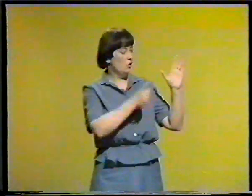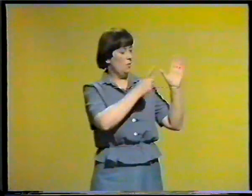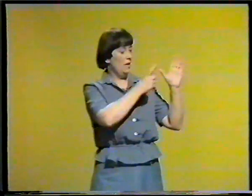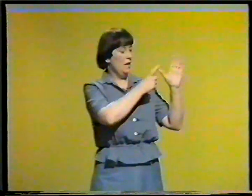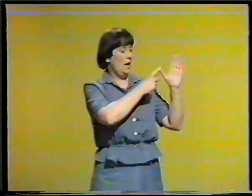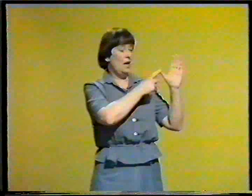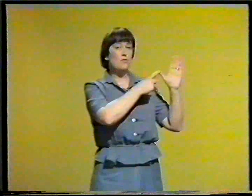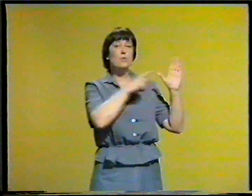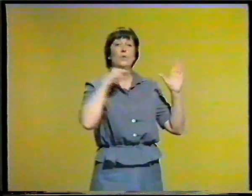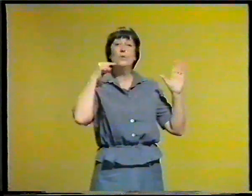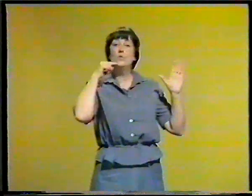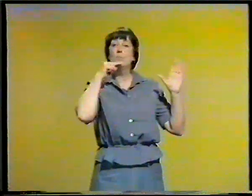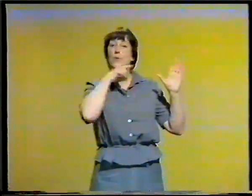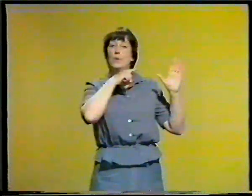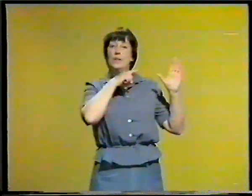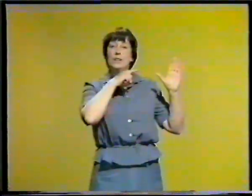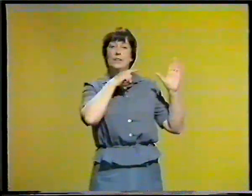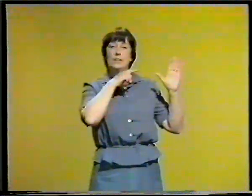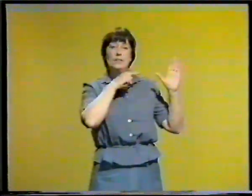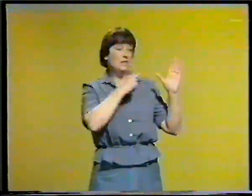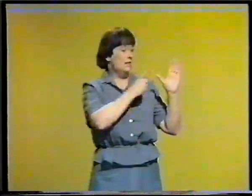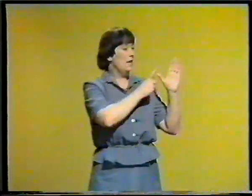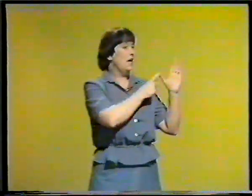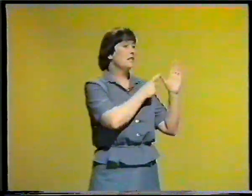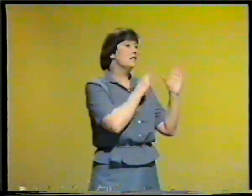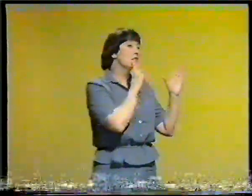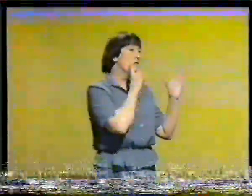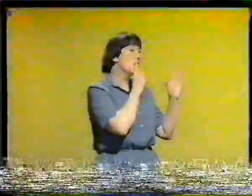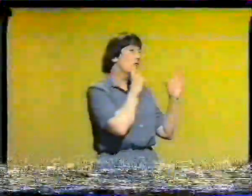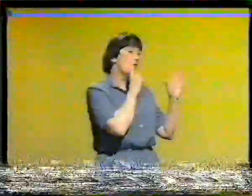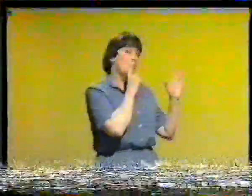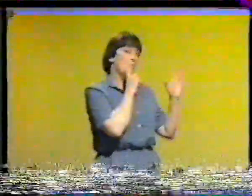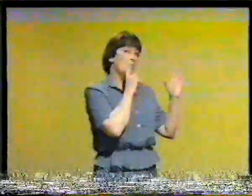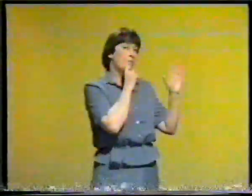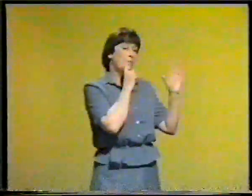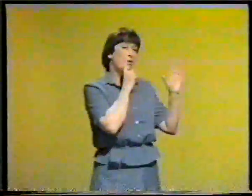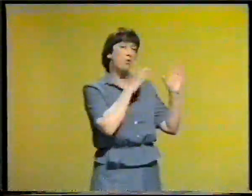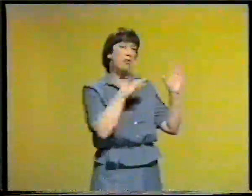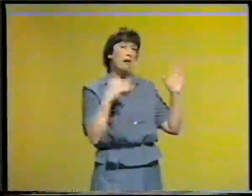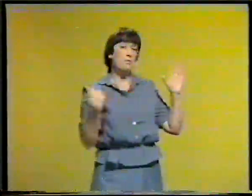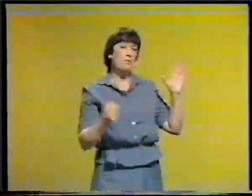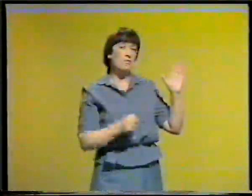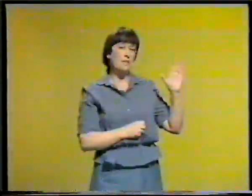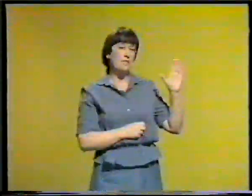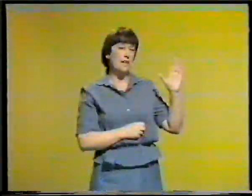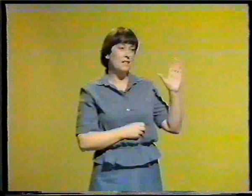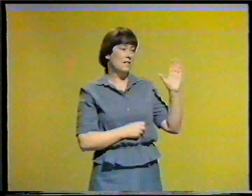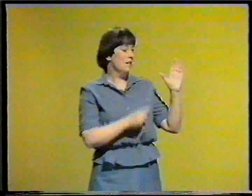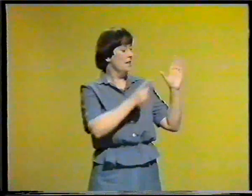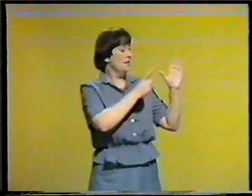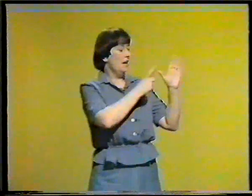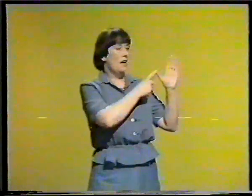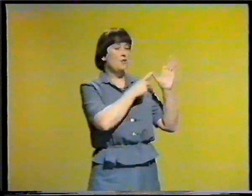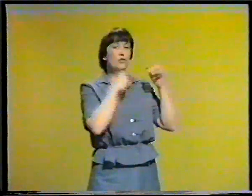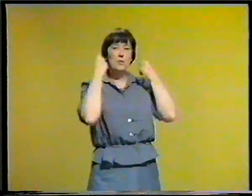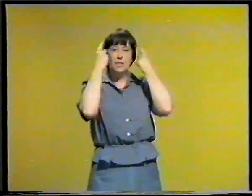be Andrew, who's the boy, and Alison, the girl. Or if they happen to be the same sex, Andrew with